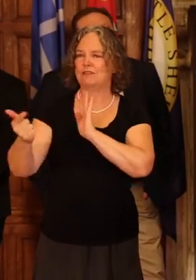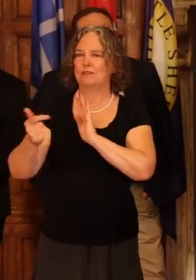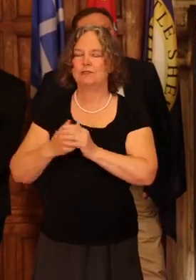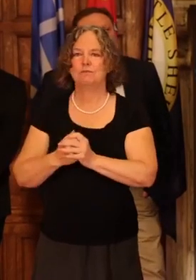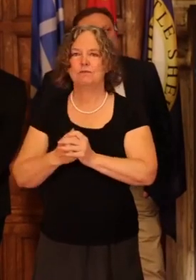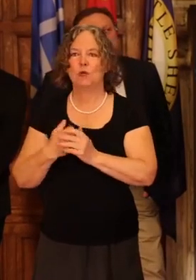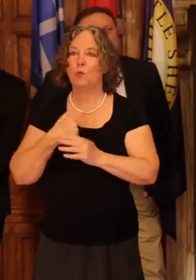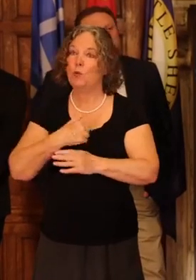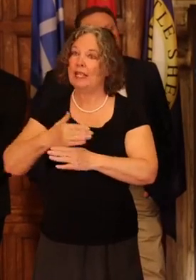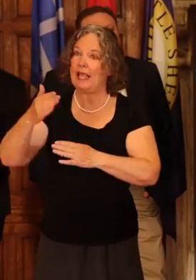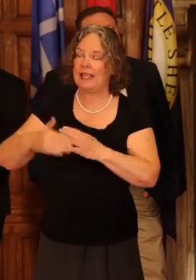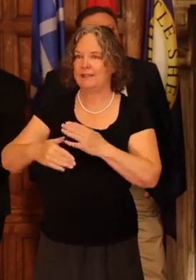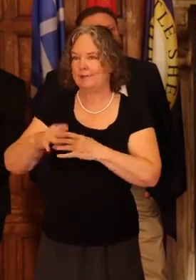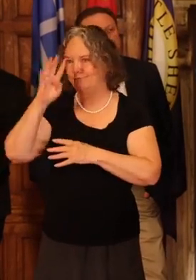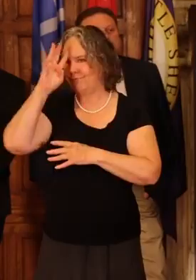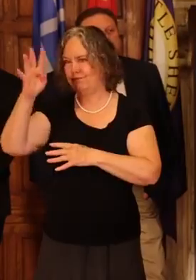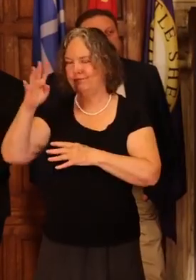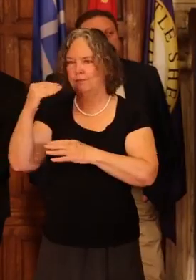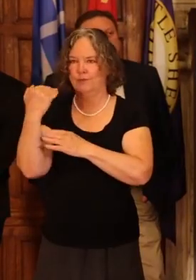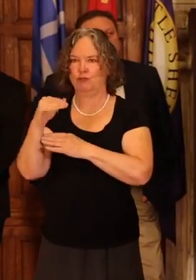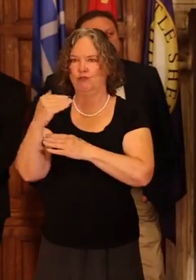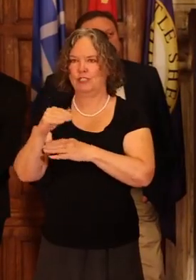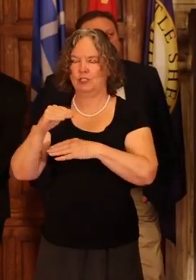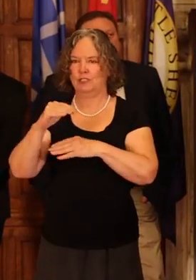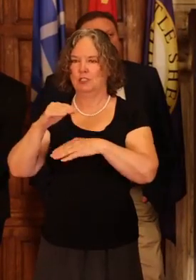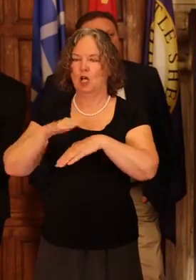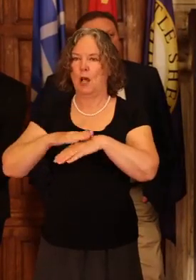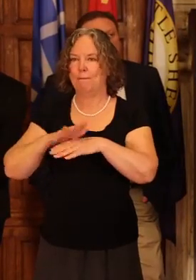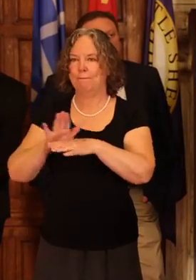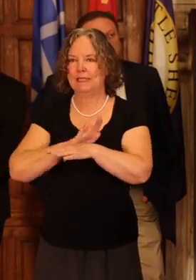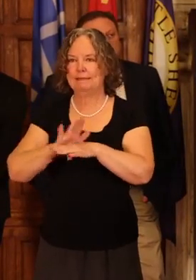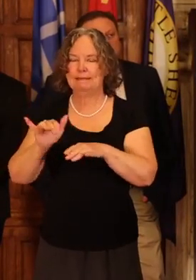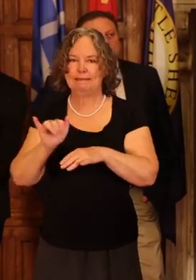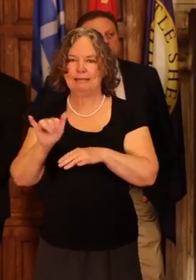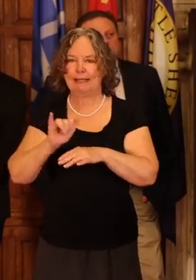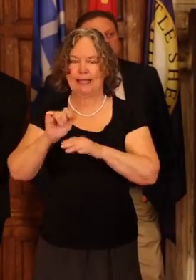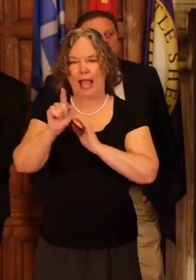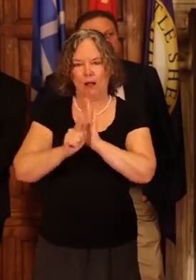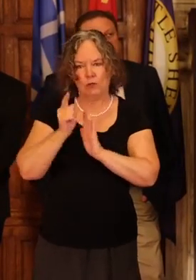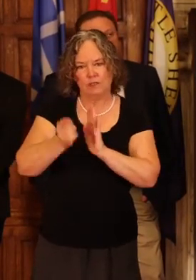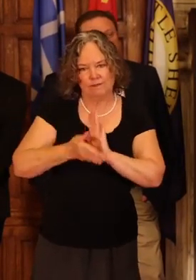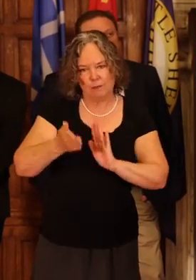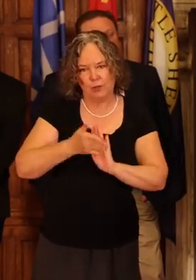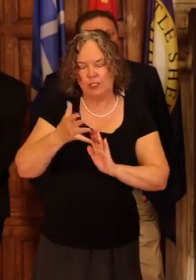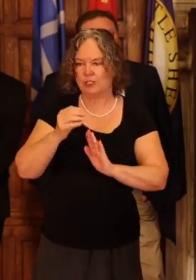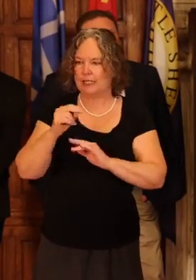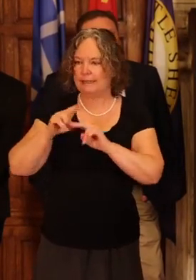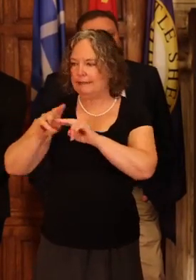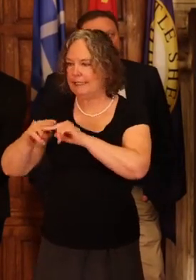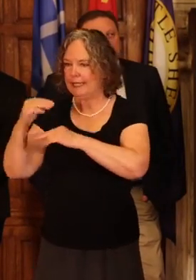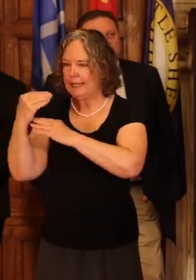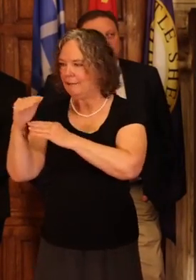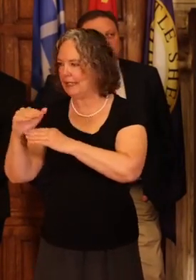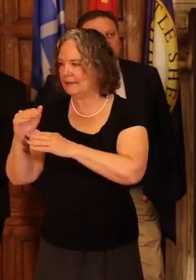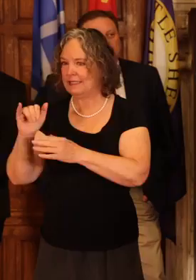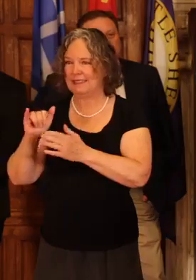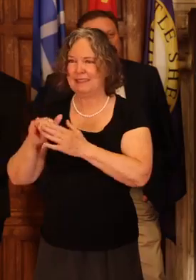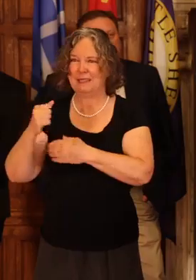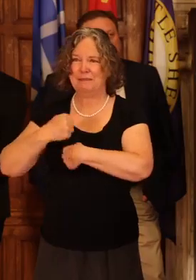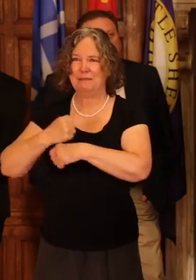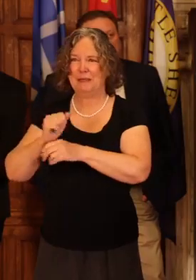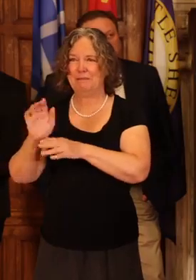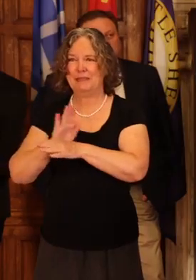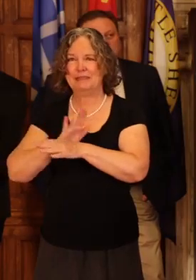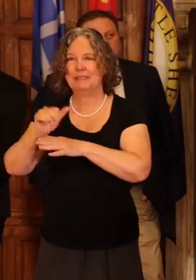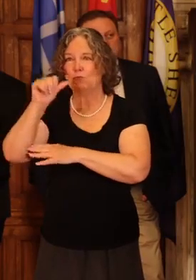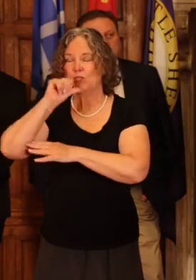arbitrary restrictions on business like hours of operation and capacity limits that were putting restaurants and bars out of